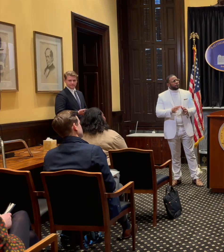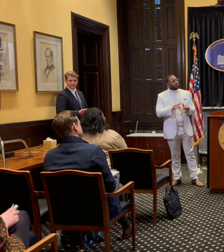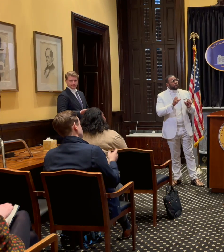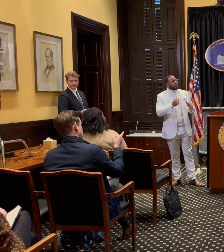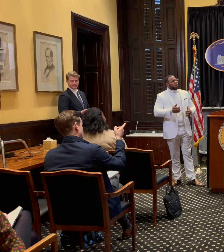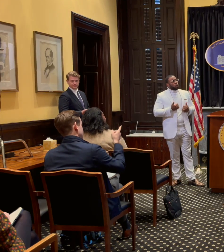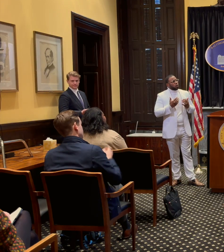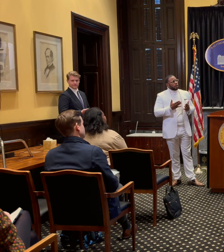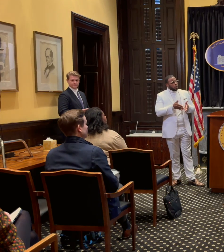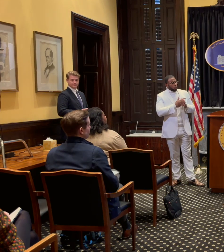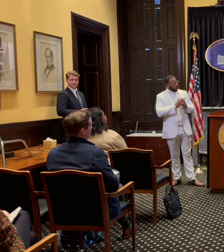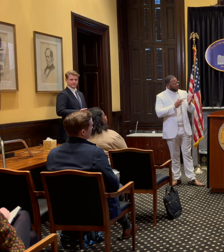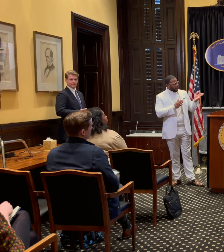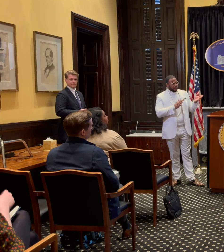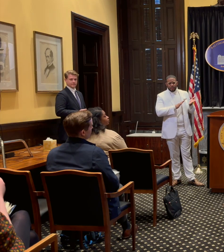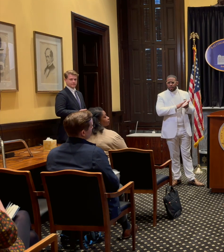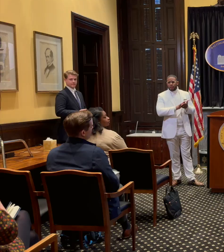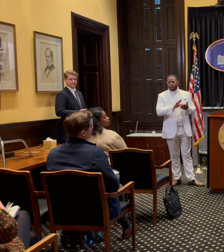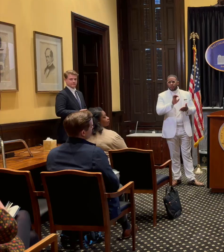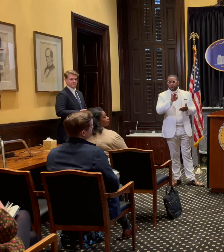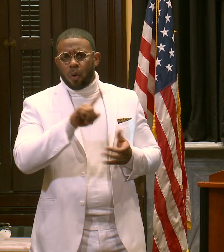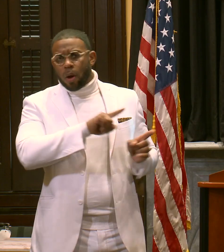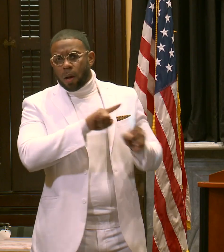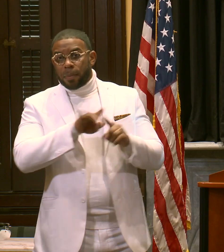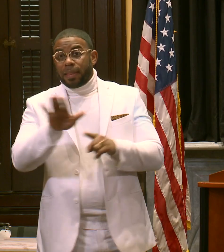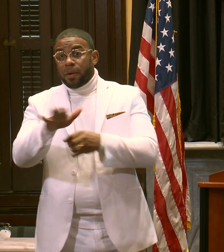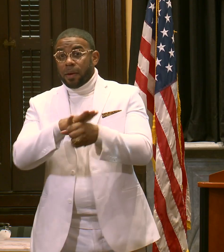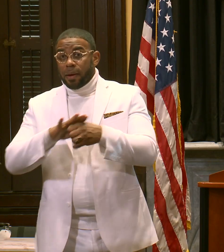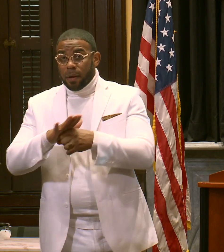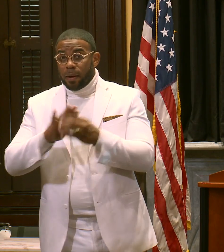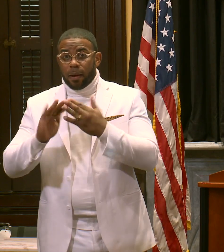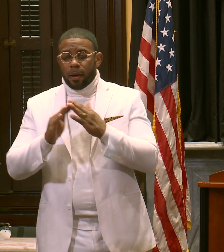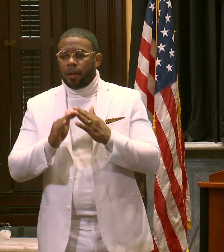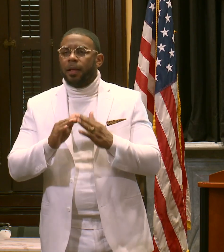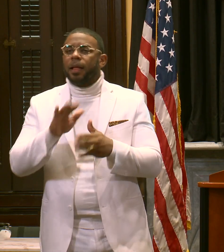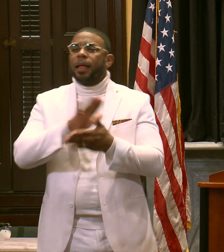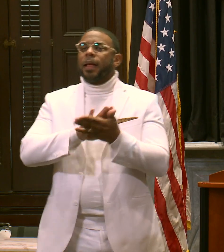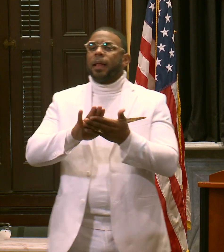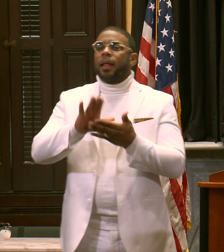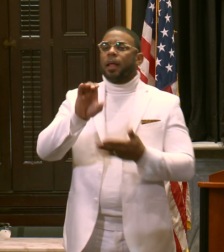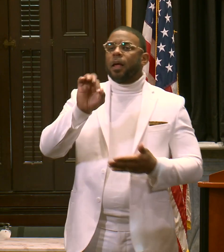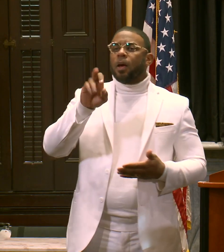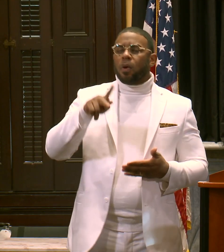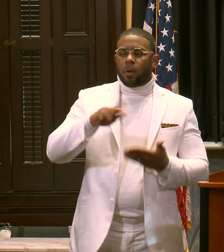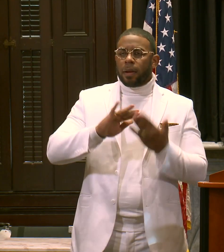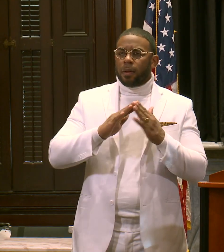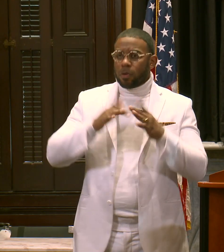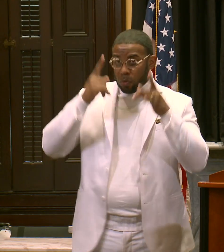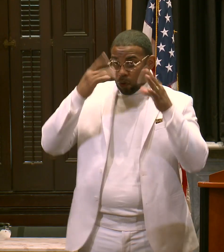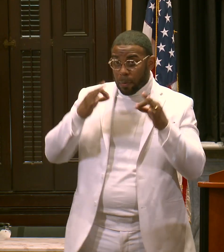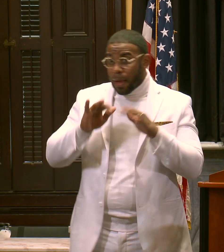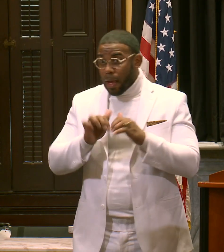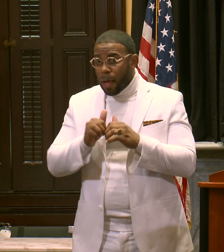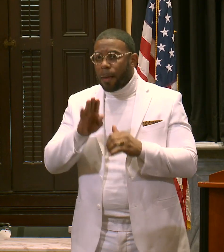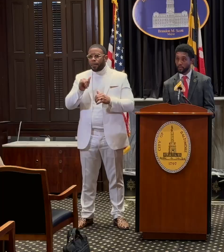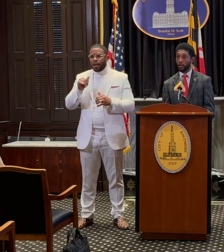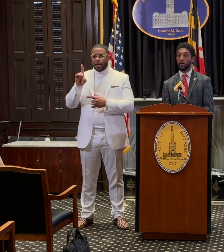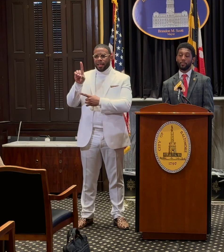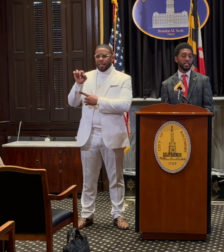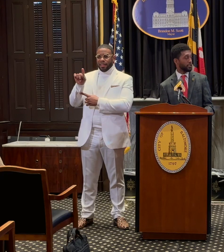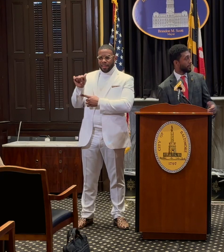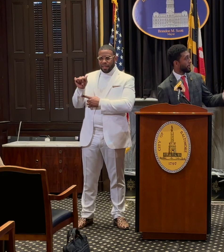can residents request the Clean Core to come to their neighborhood? So the Clean Core neighborhoods were determined by the